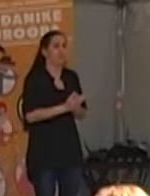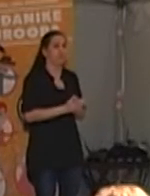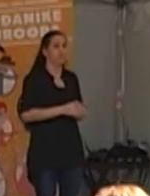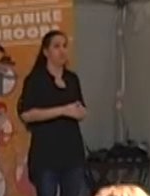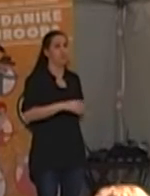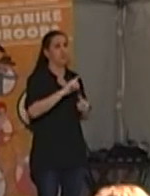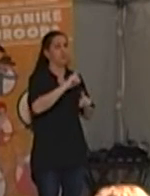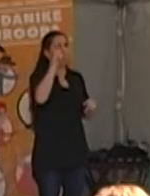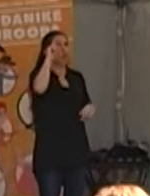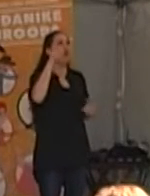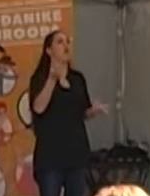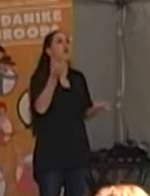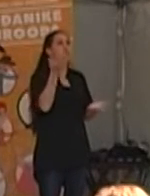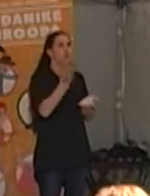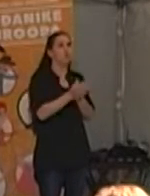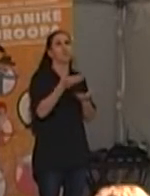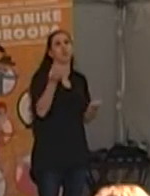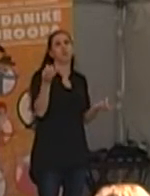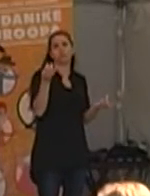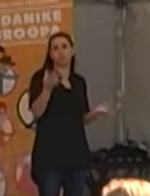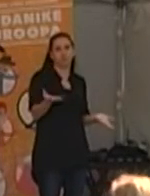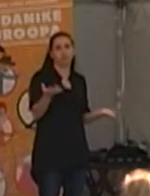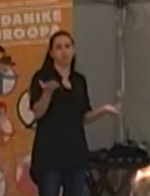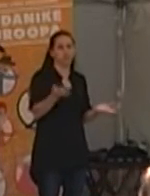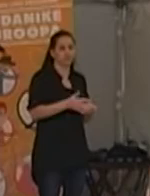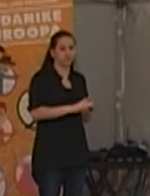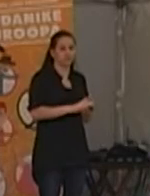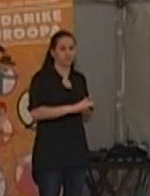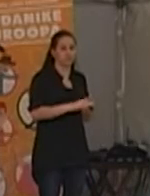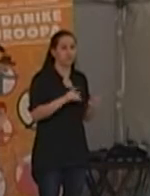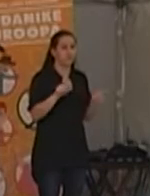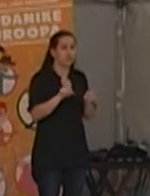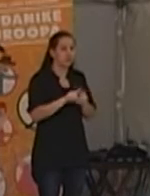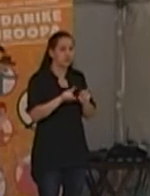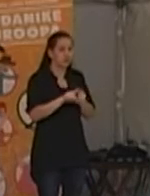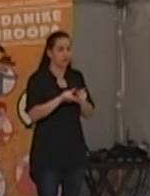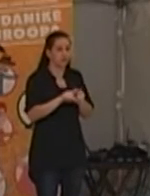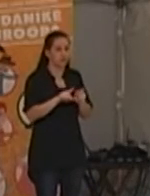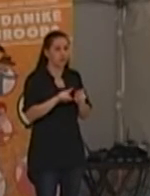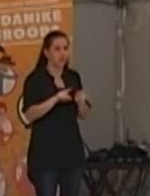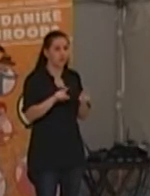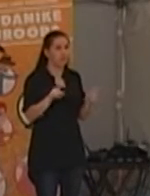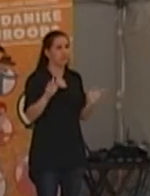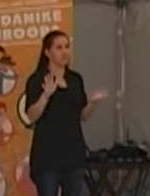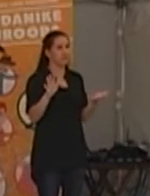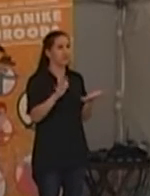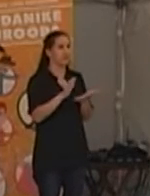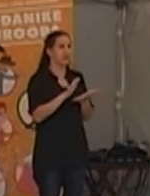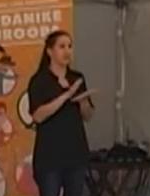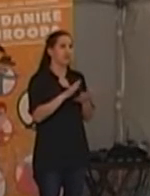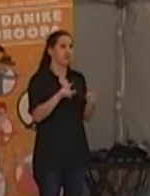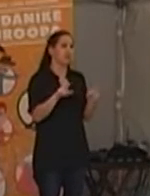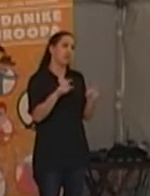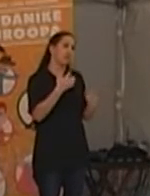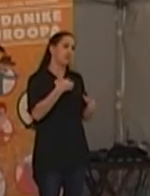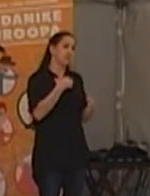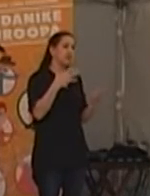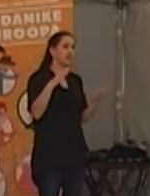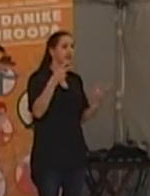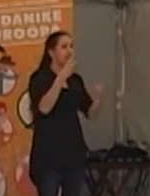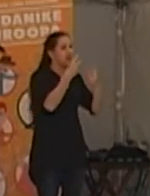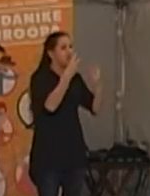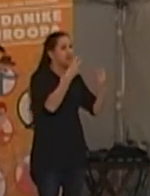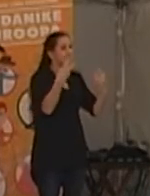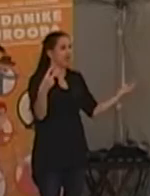granted, whilst also trying to celebrate diversity a bit more. I think as a